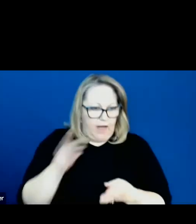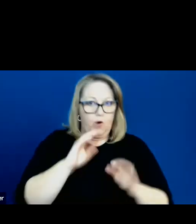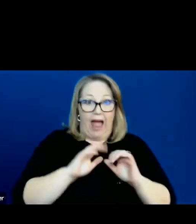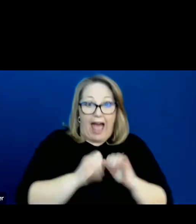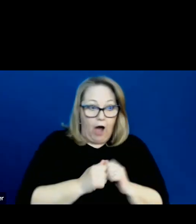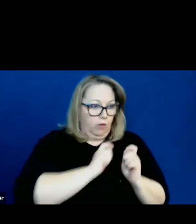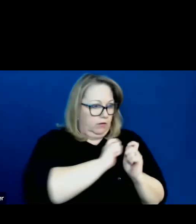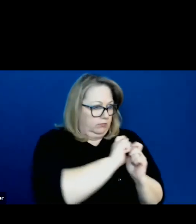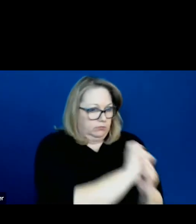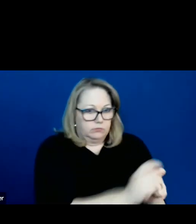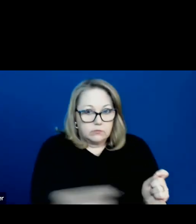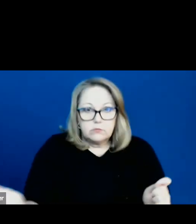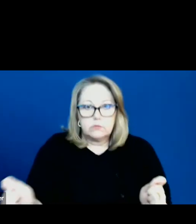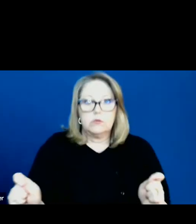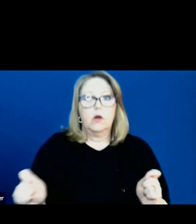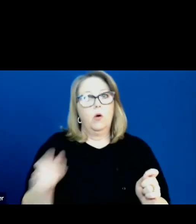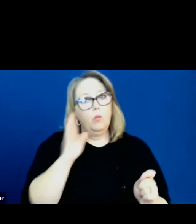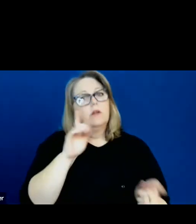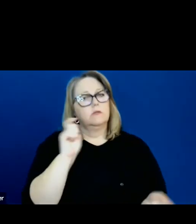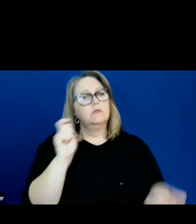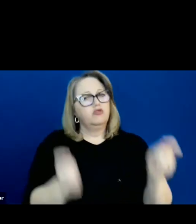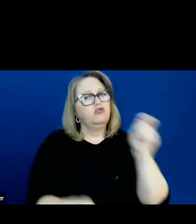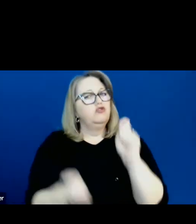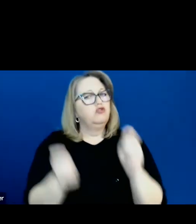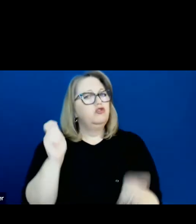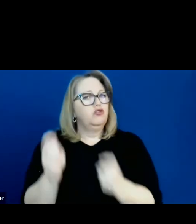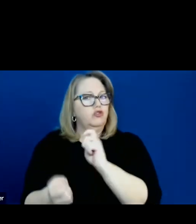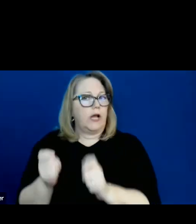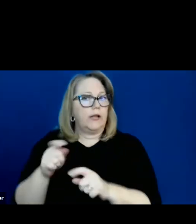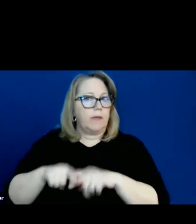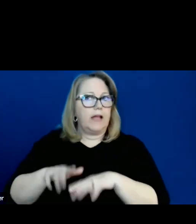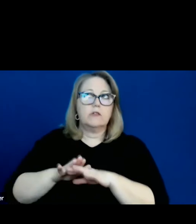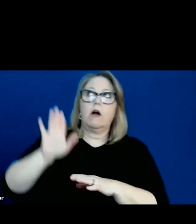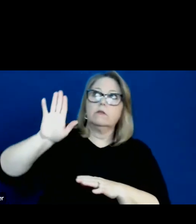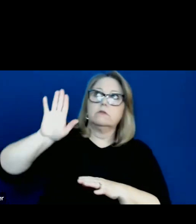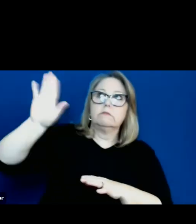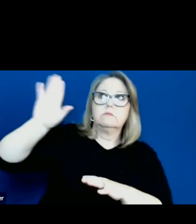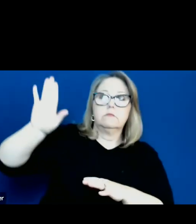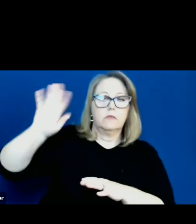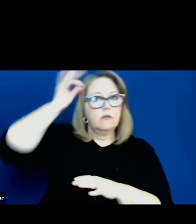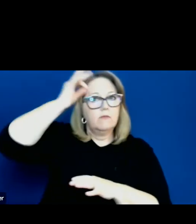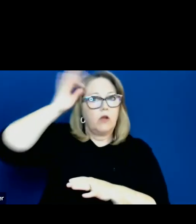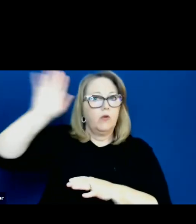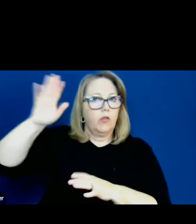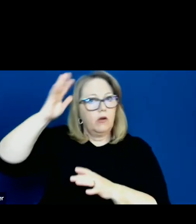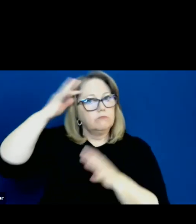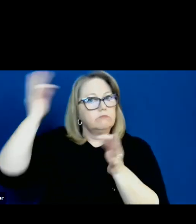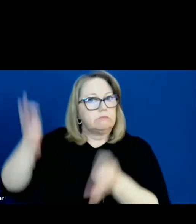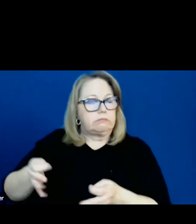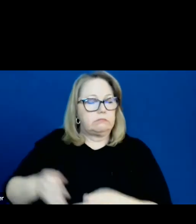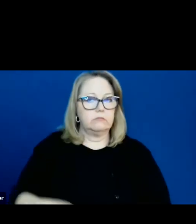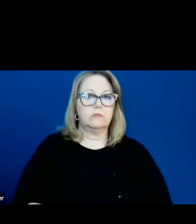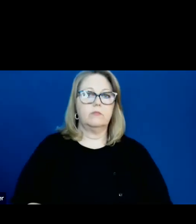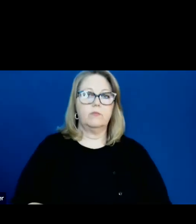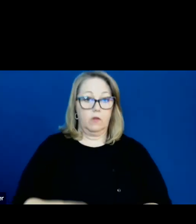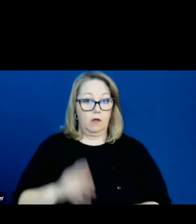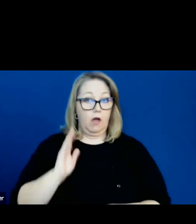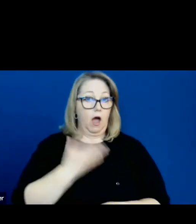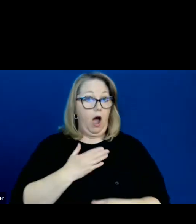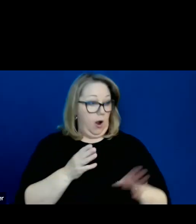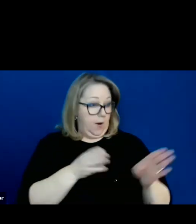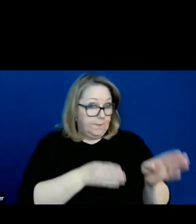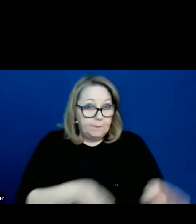COVID-19 vaccine response. Using available federal guidance, the program has worked hard to develop a playbook that is specific